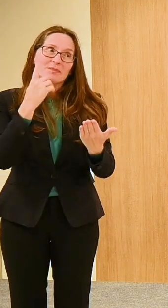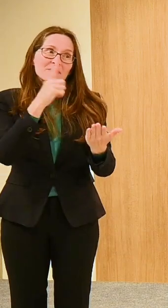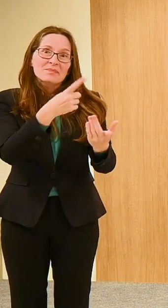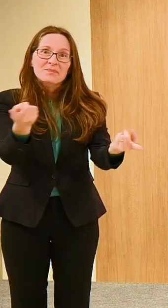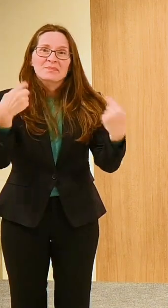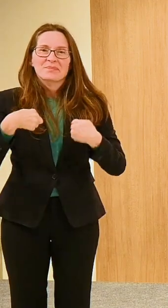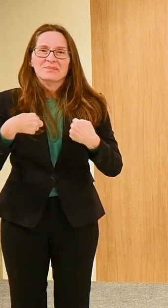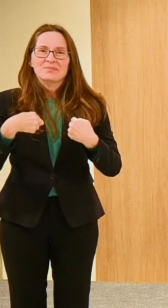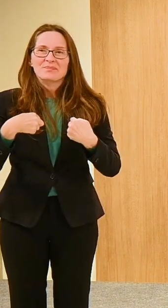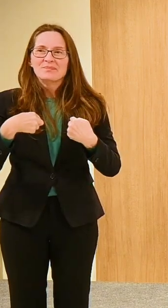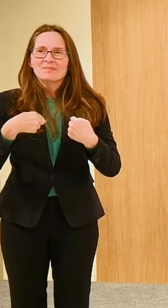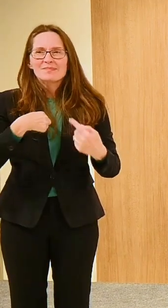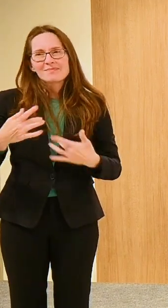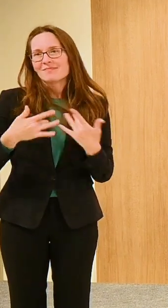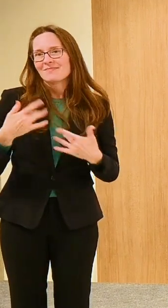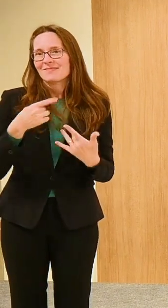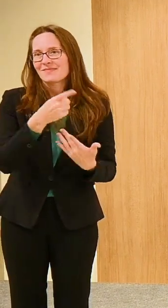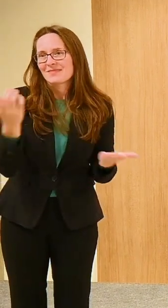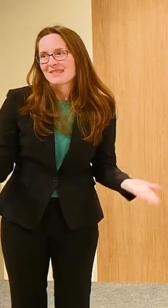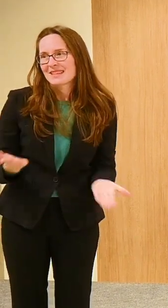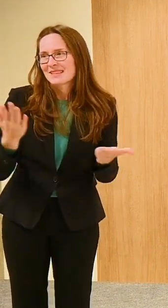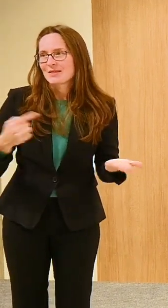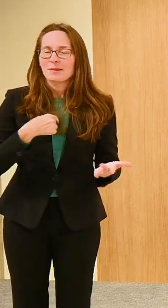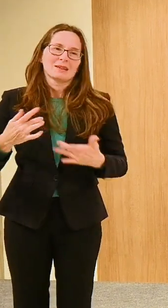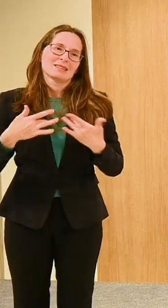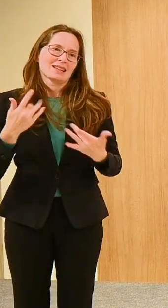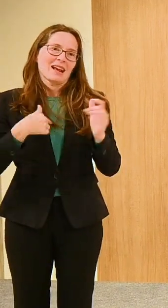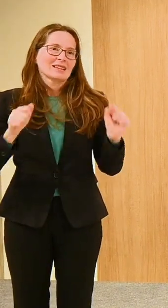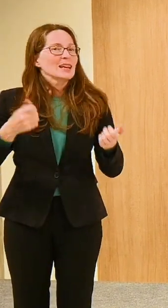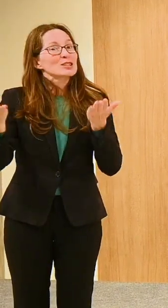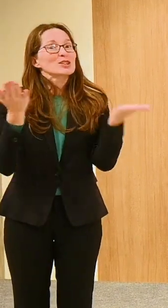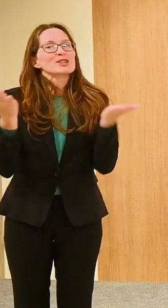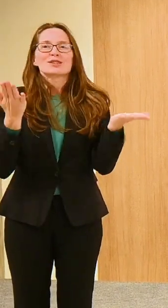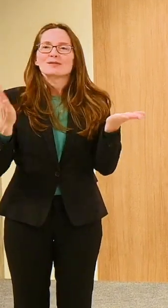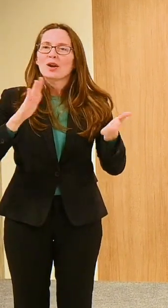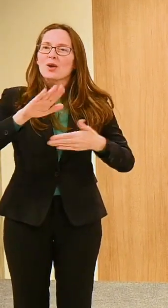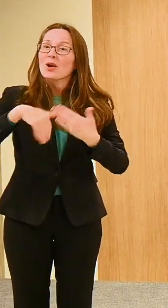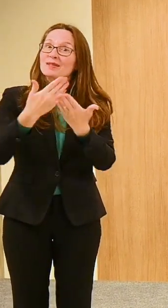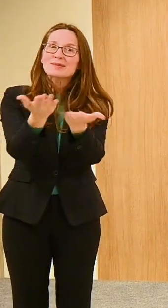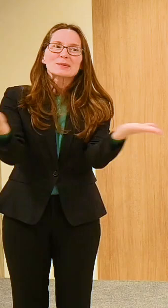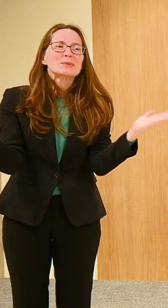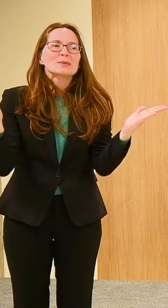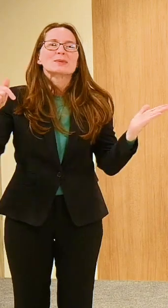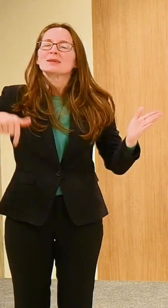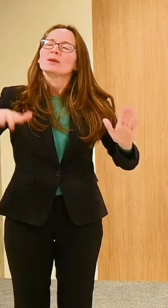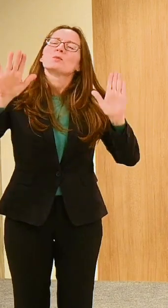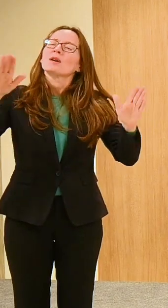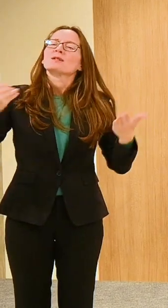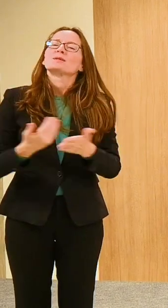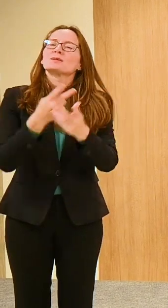really excited that you're here, and I'm really, really excited to be able to serve all of you in this wonderful new space.